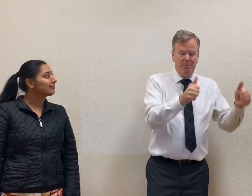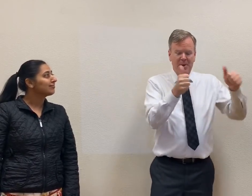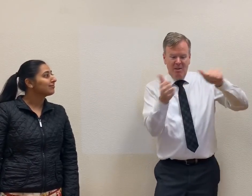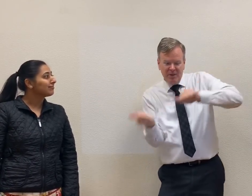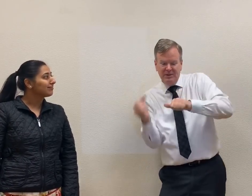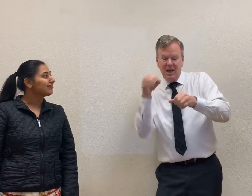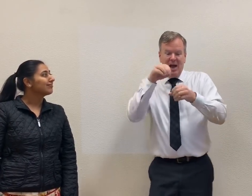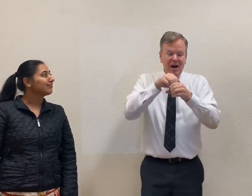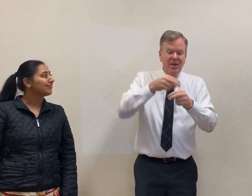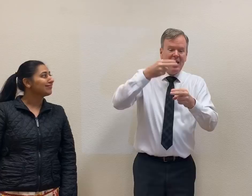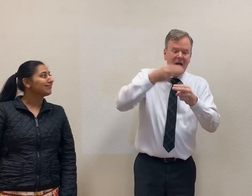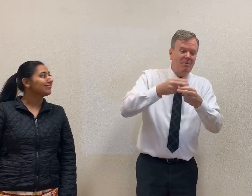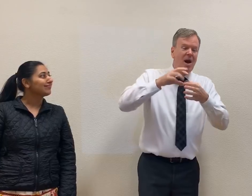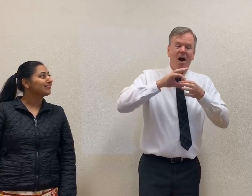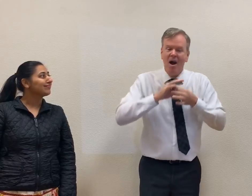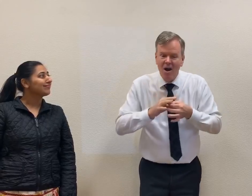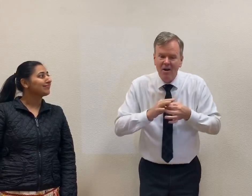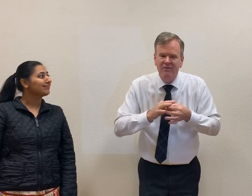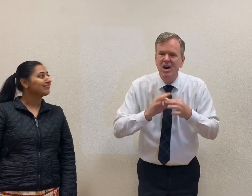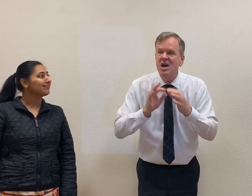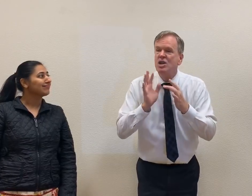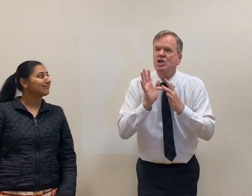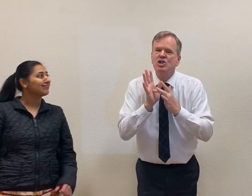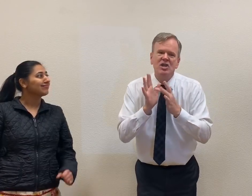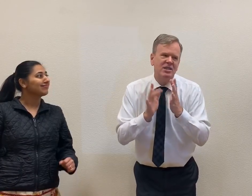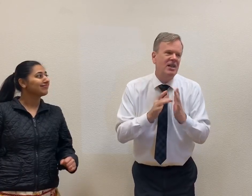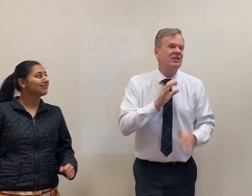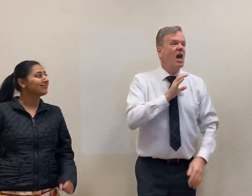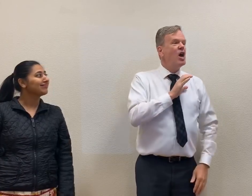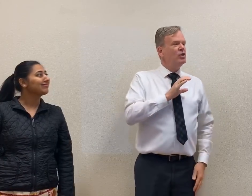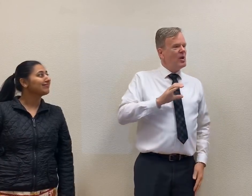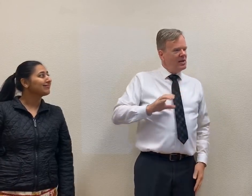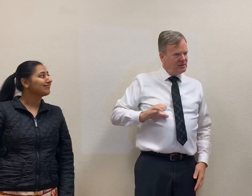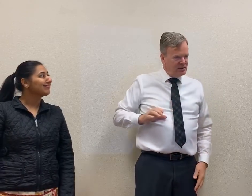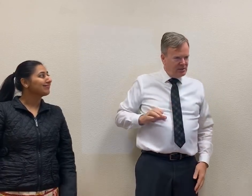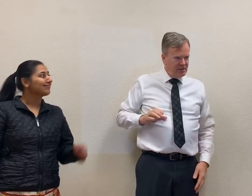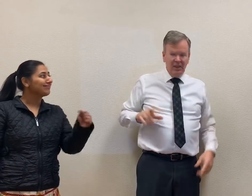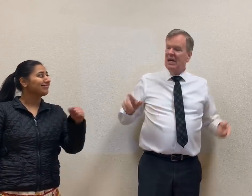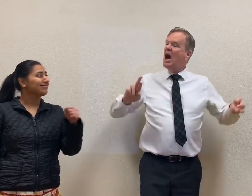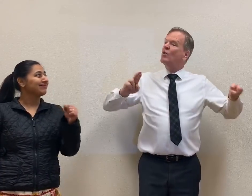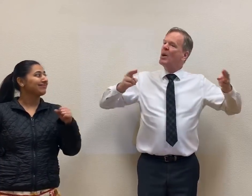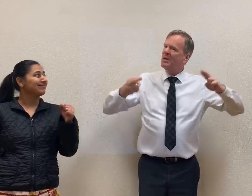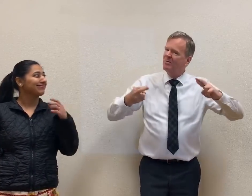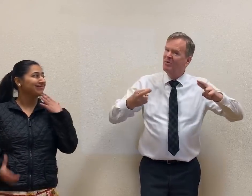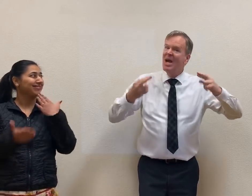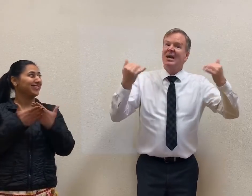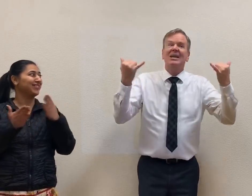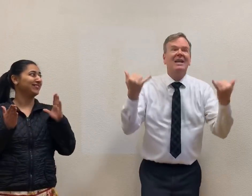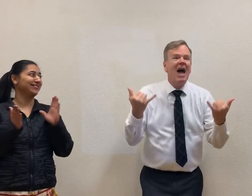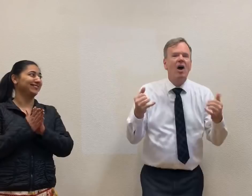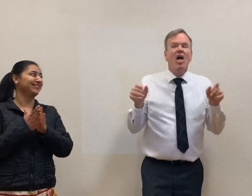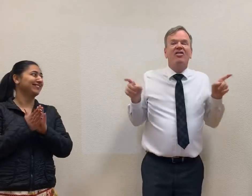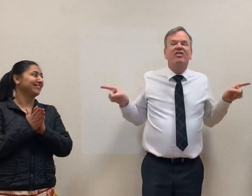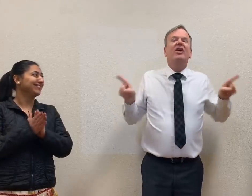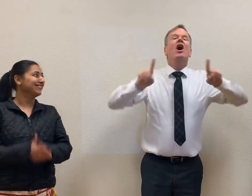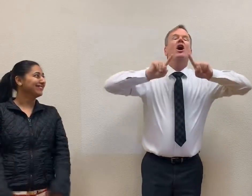were baptized in the name of Jesus Christ. And they repented of their sins, and